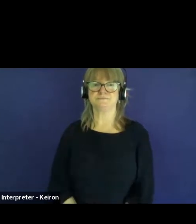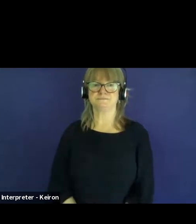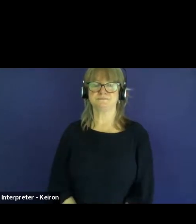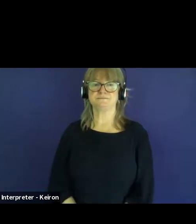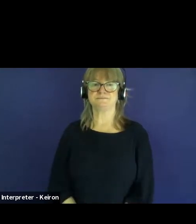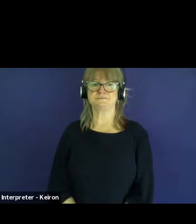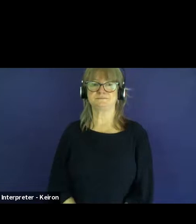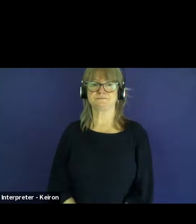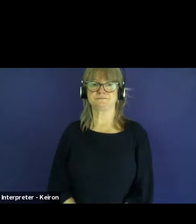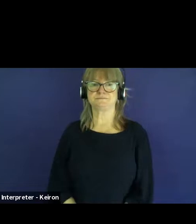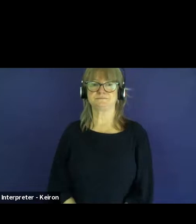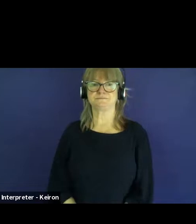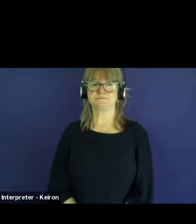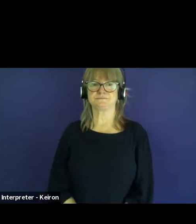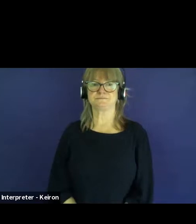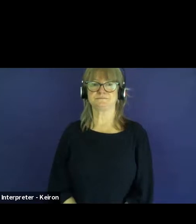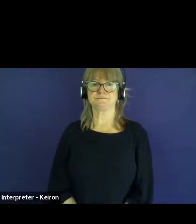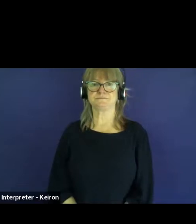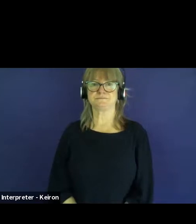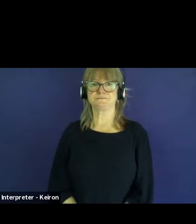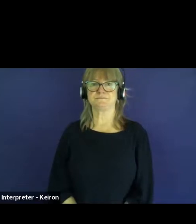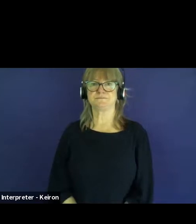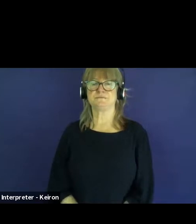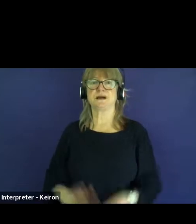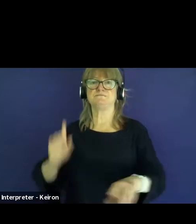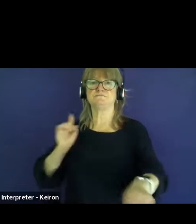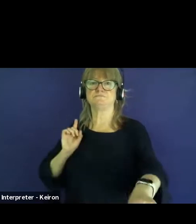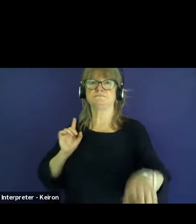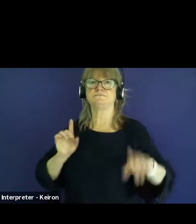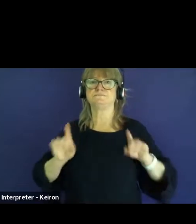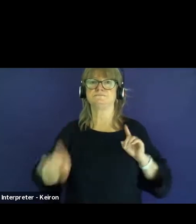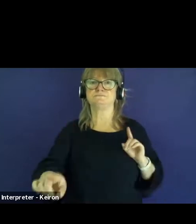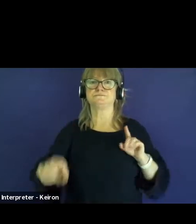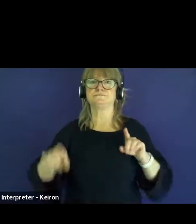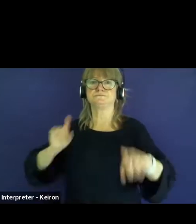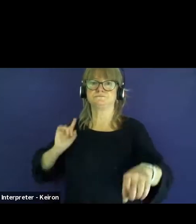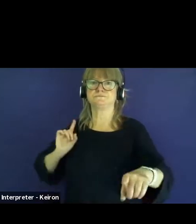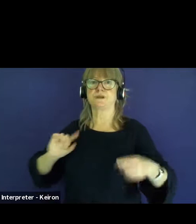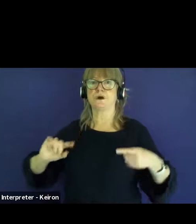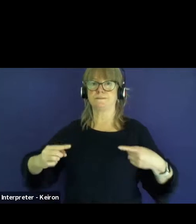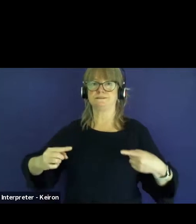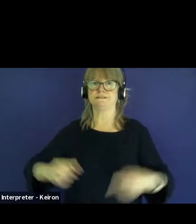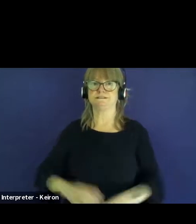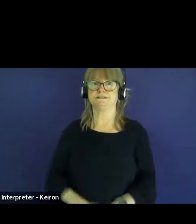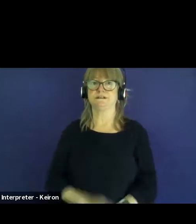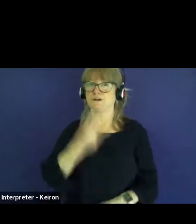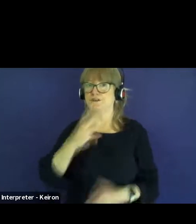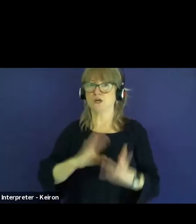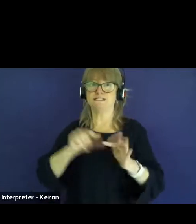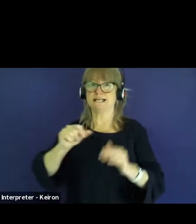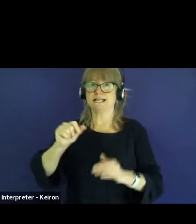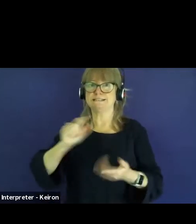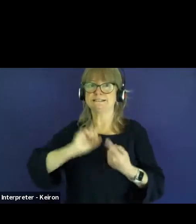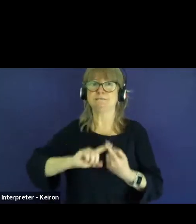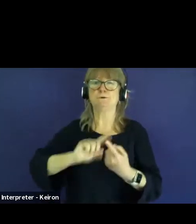Hands up in the sky, remember we're going opposite leg, opposite arm. Full 30, keep on